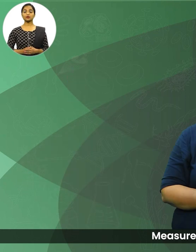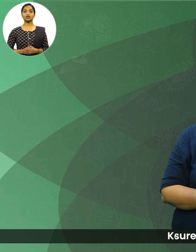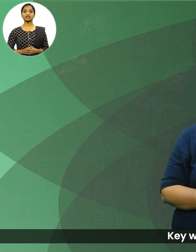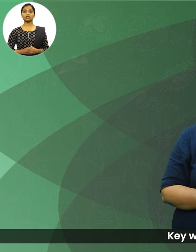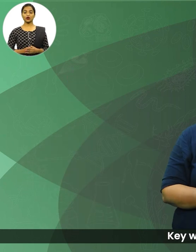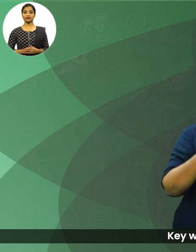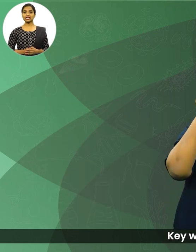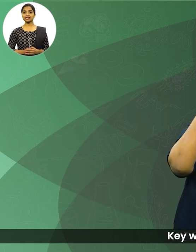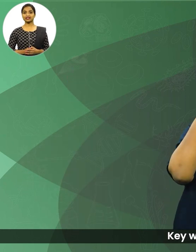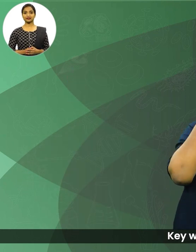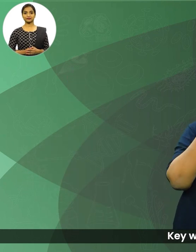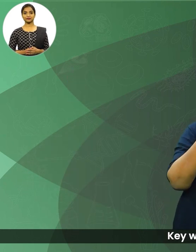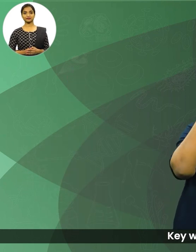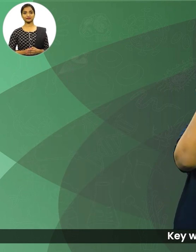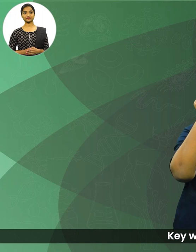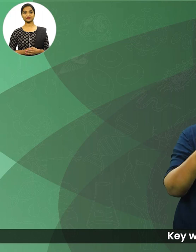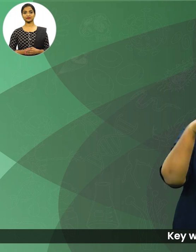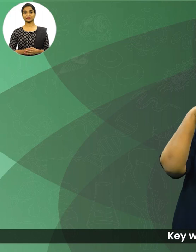Keywords of the lesson.